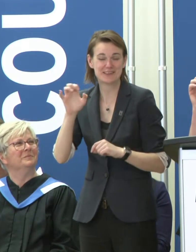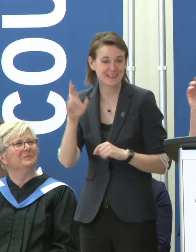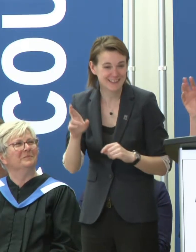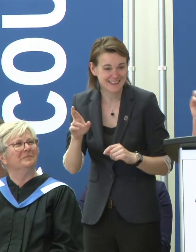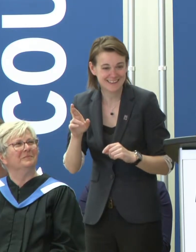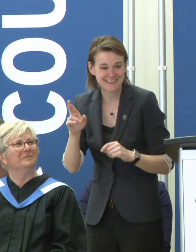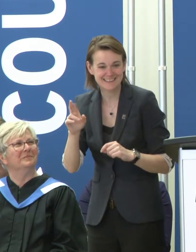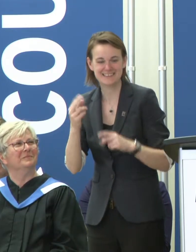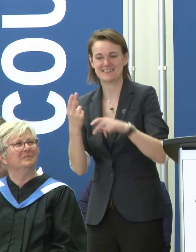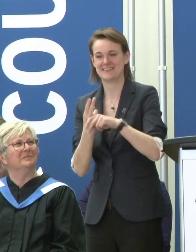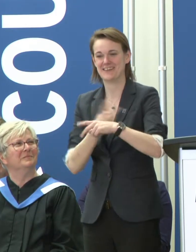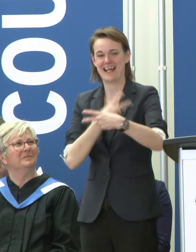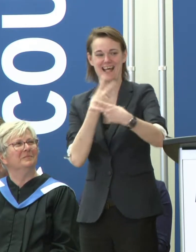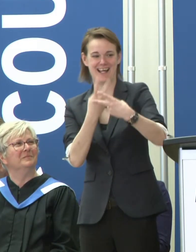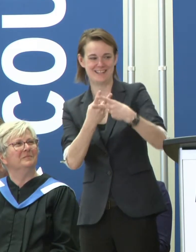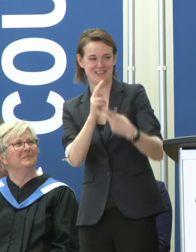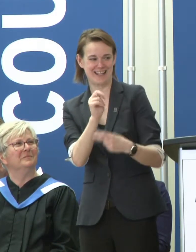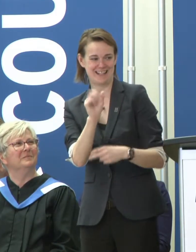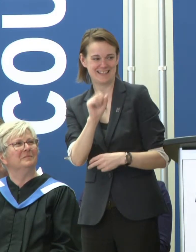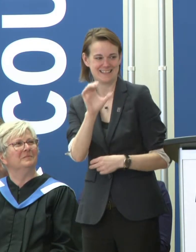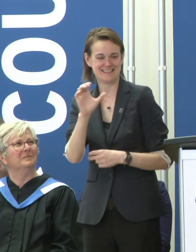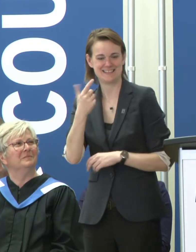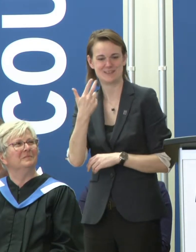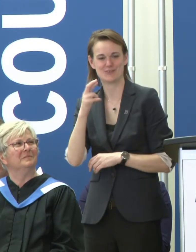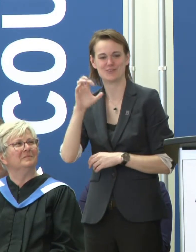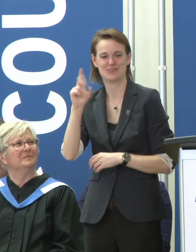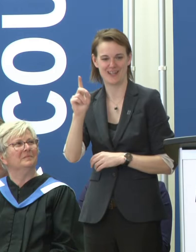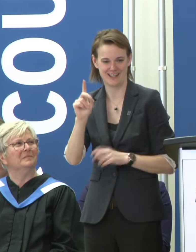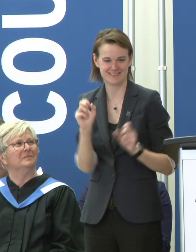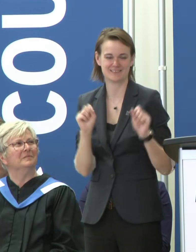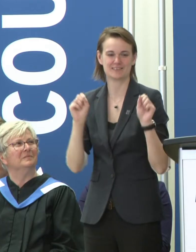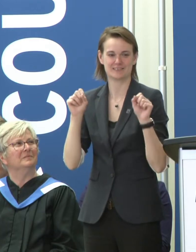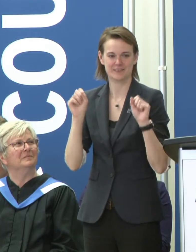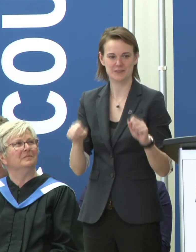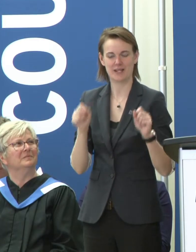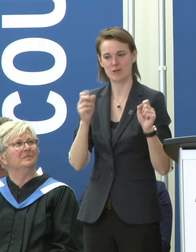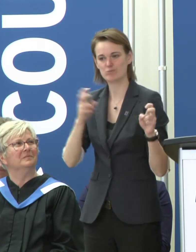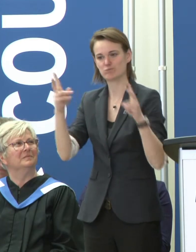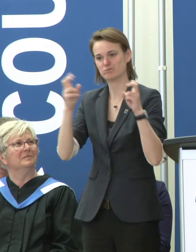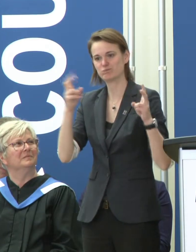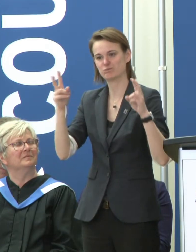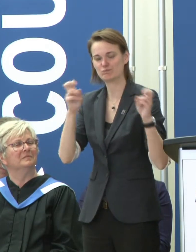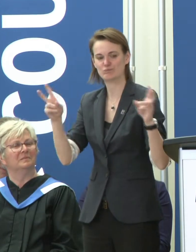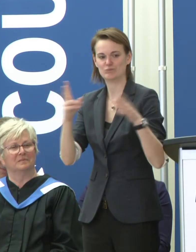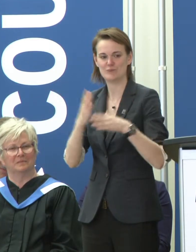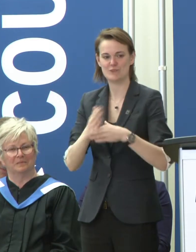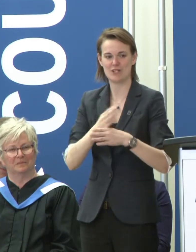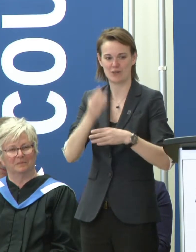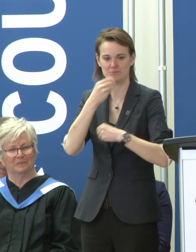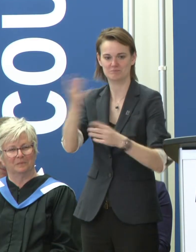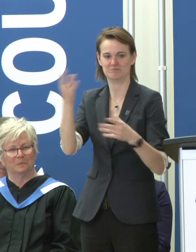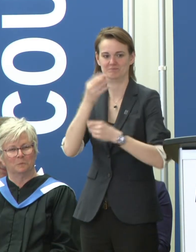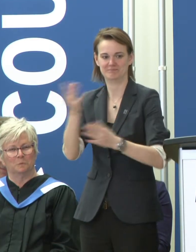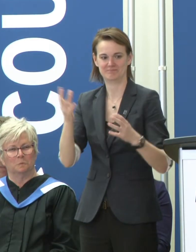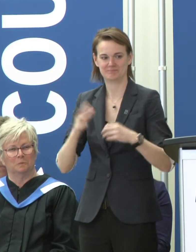use hashtag NSCCgrad, and you can share your convocation photos and messages on social